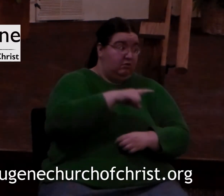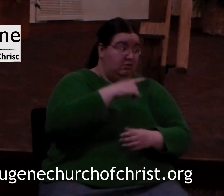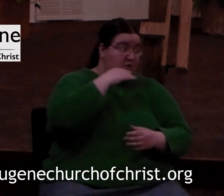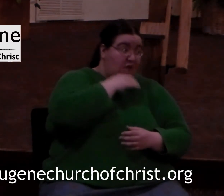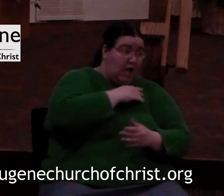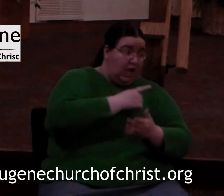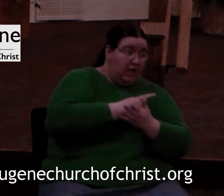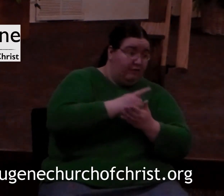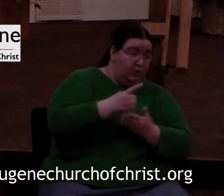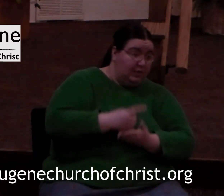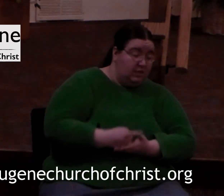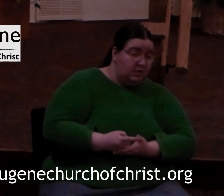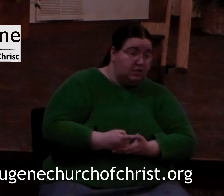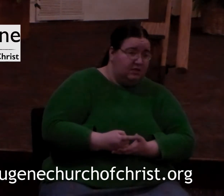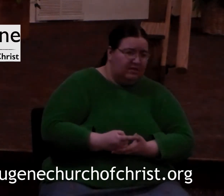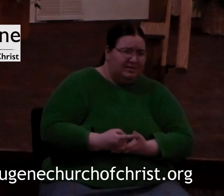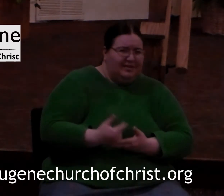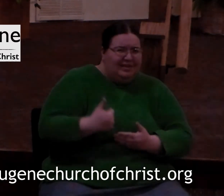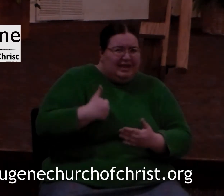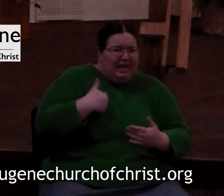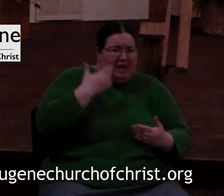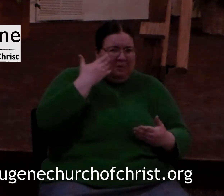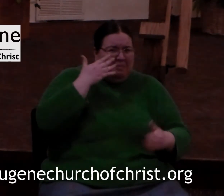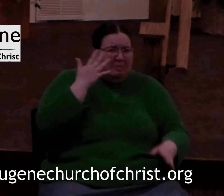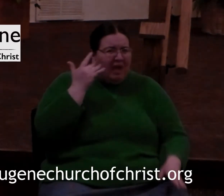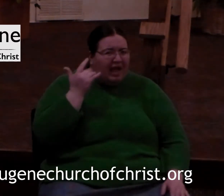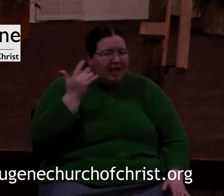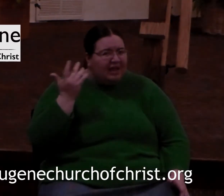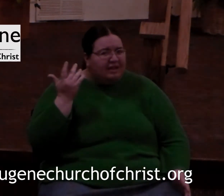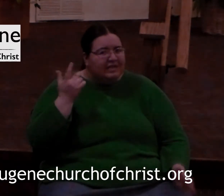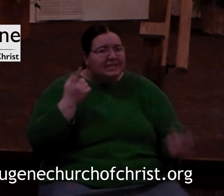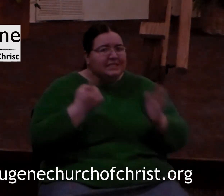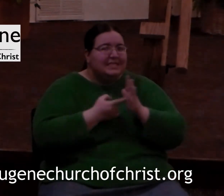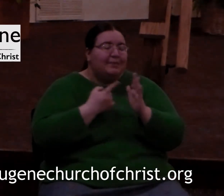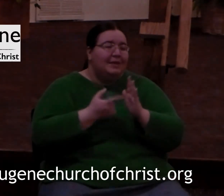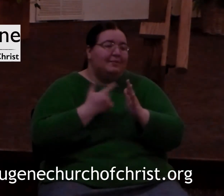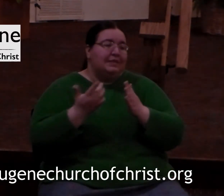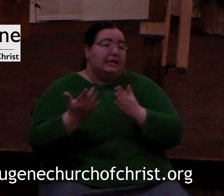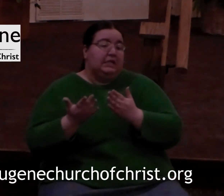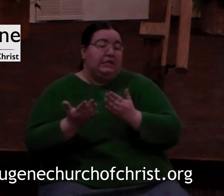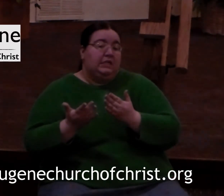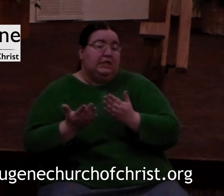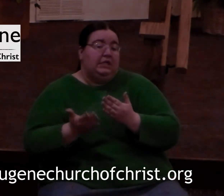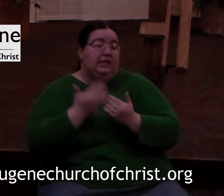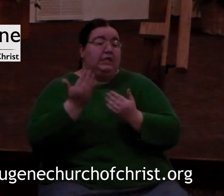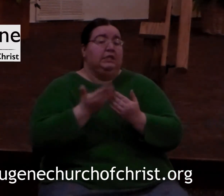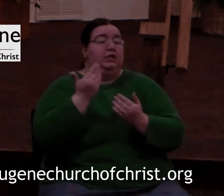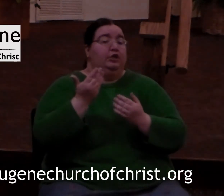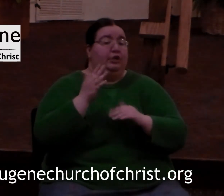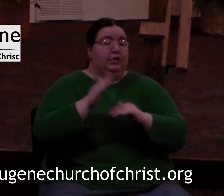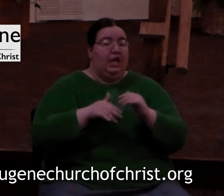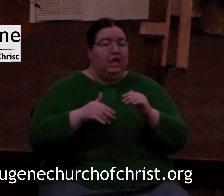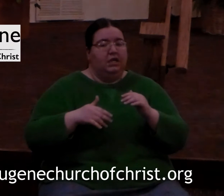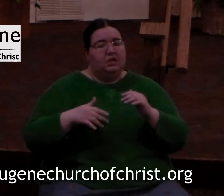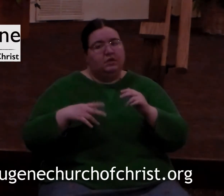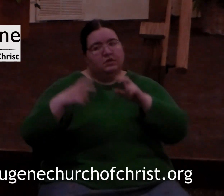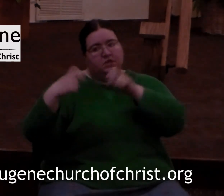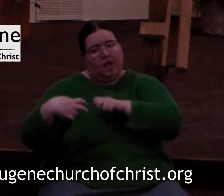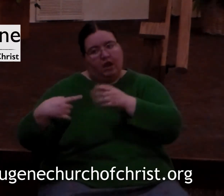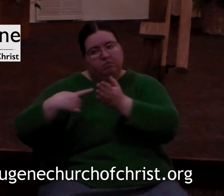And I don't know why. Sometimes it's just easier than the conversation that would follow otherwise. Sometimes you think